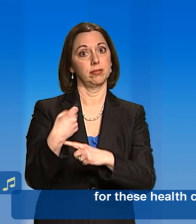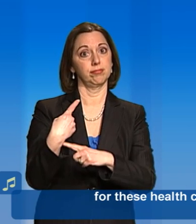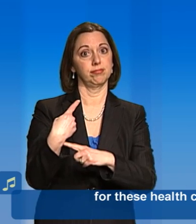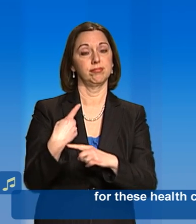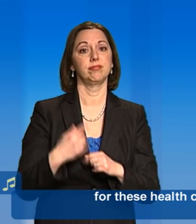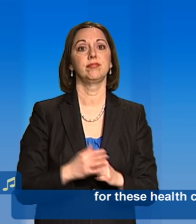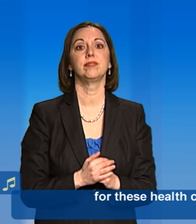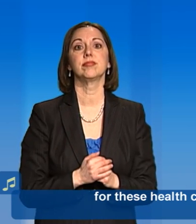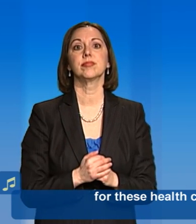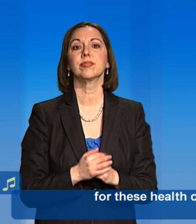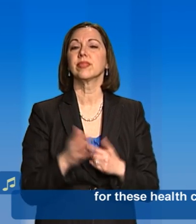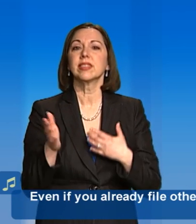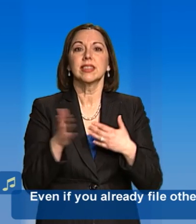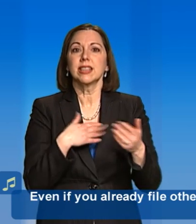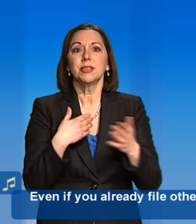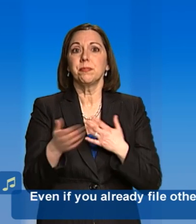returns.